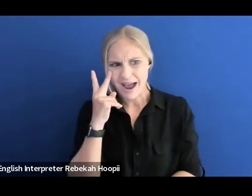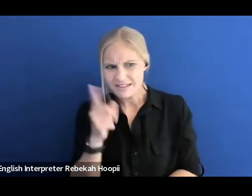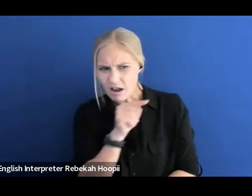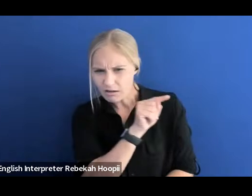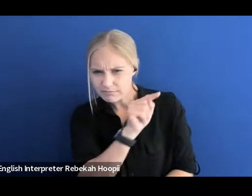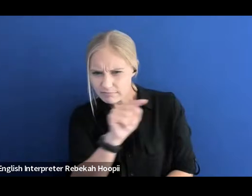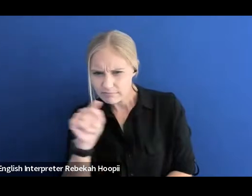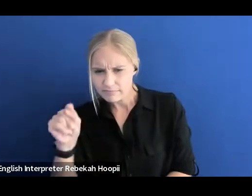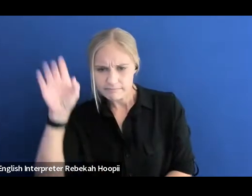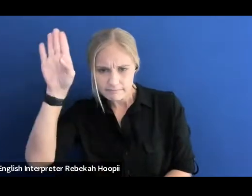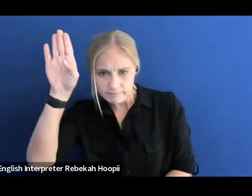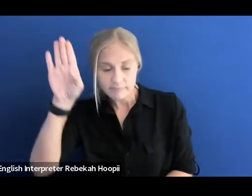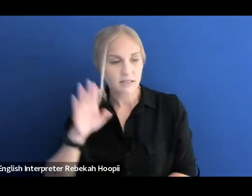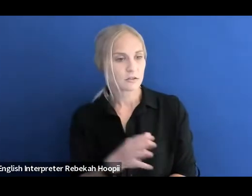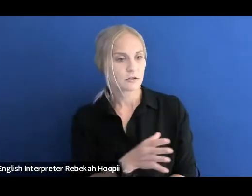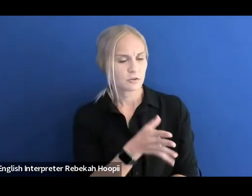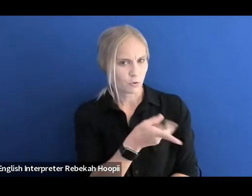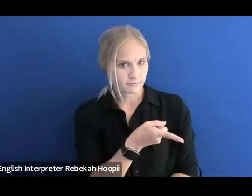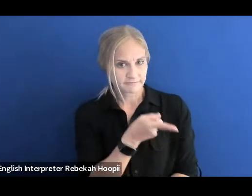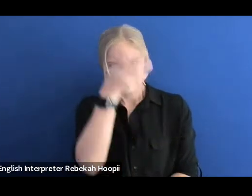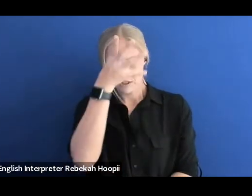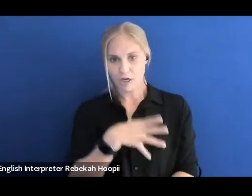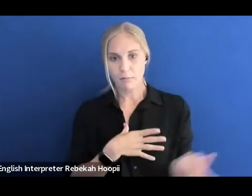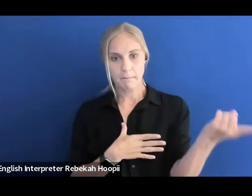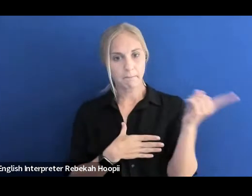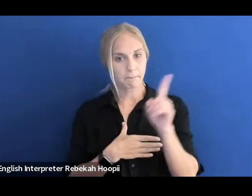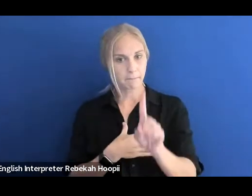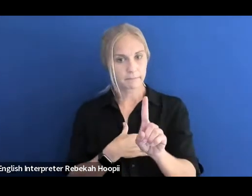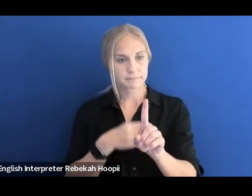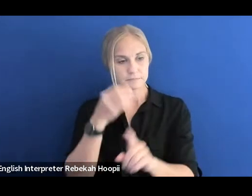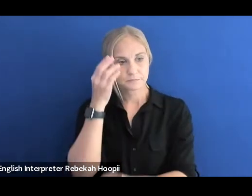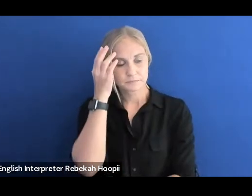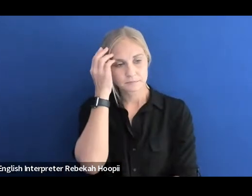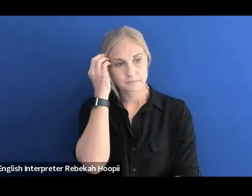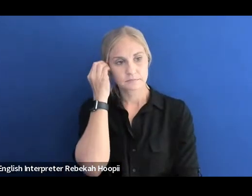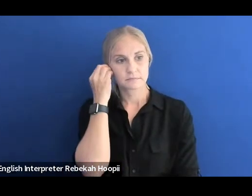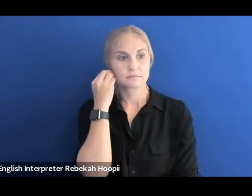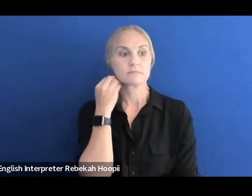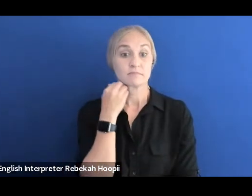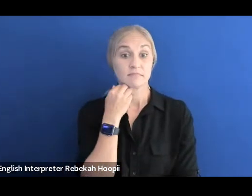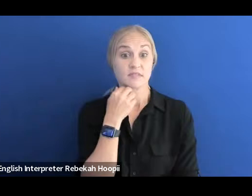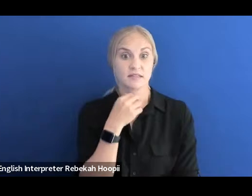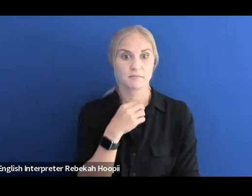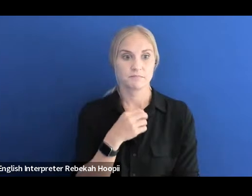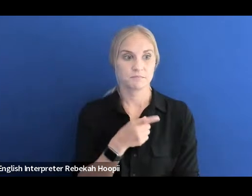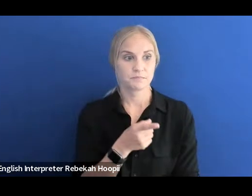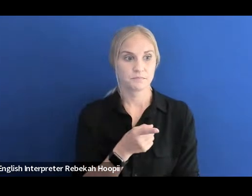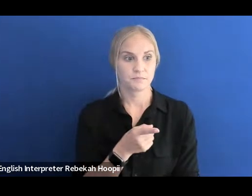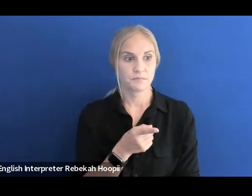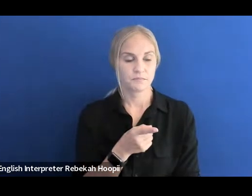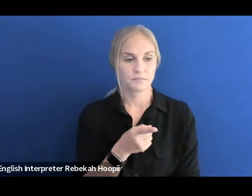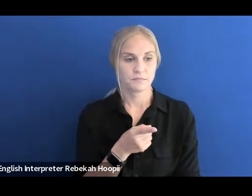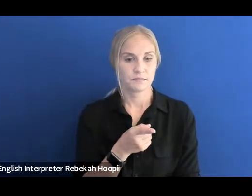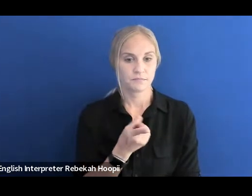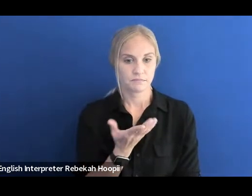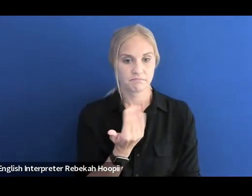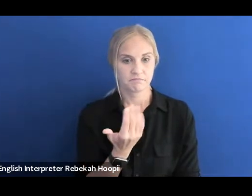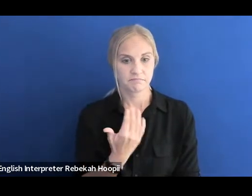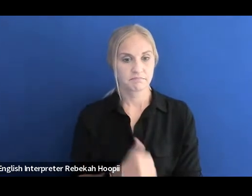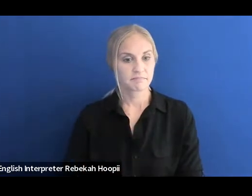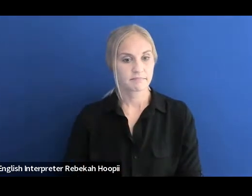So, sir, why don't you come up first? Or, well, they'll both get to come up.